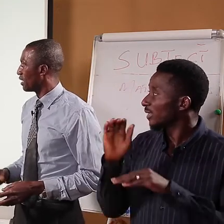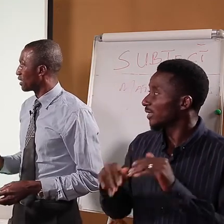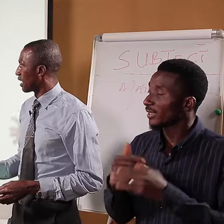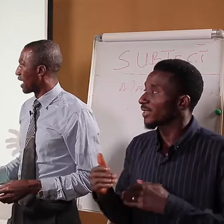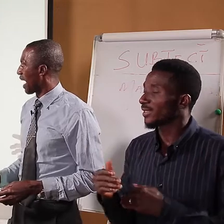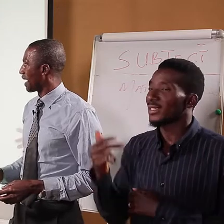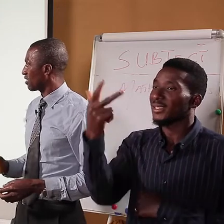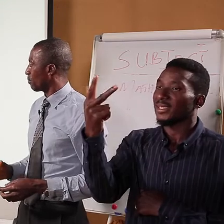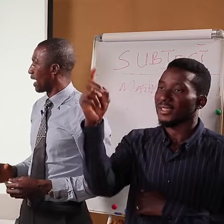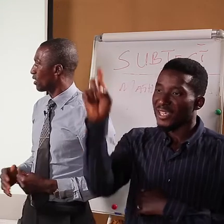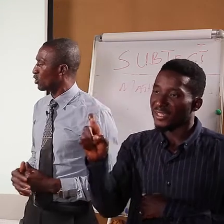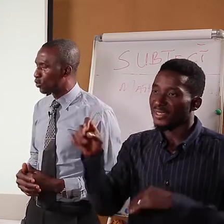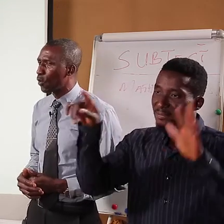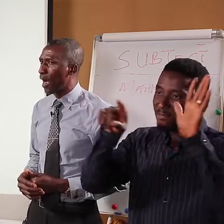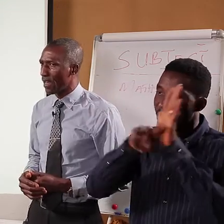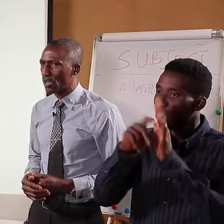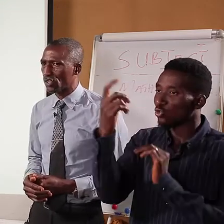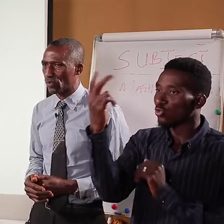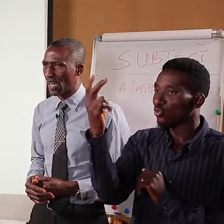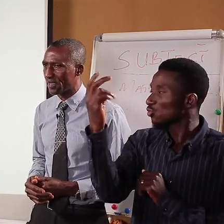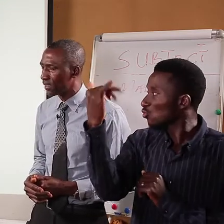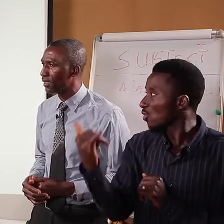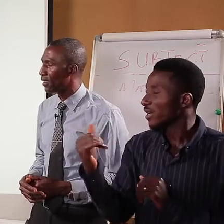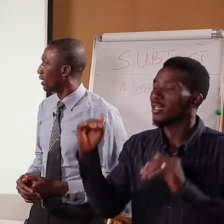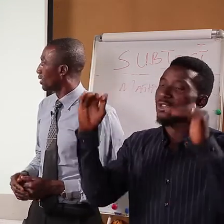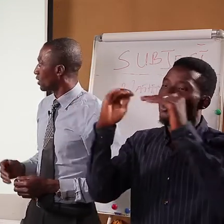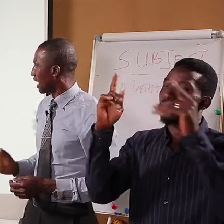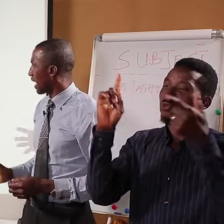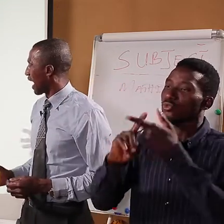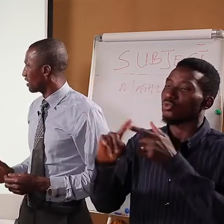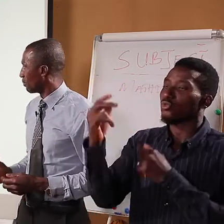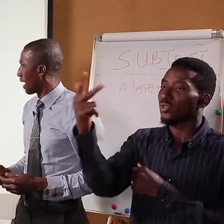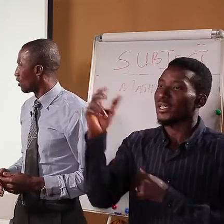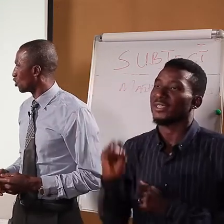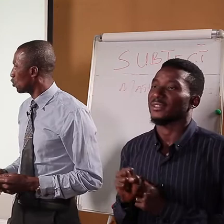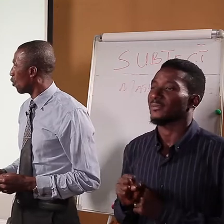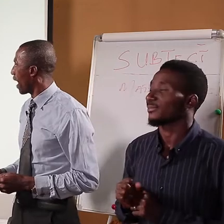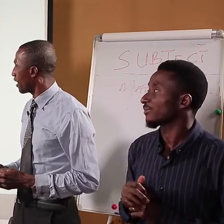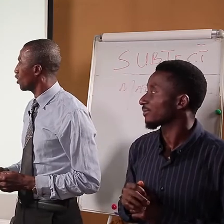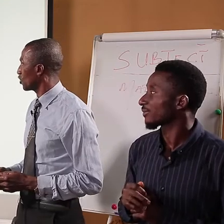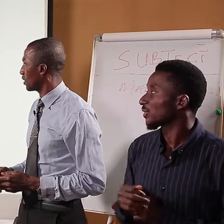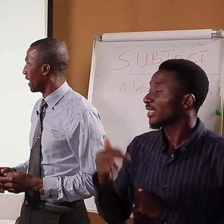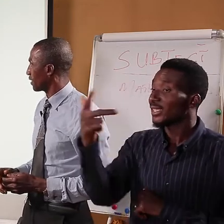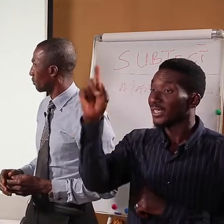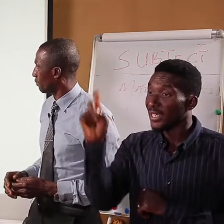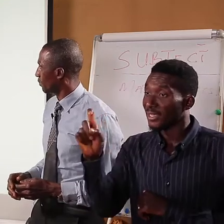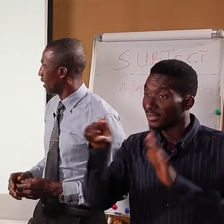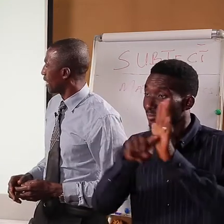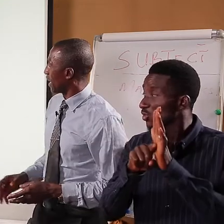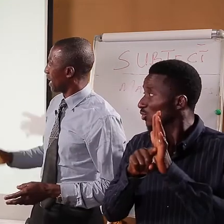next, 3x minus 2y equals to 30. 3x minus 2y equals to